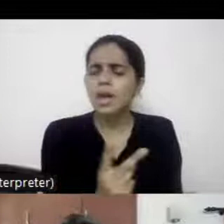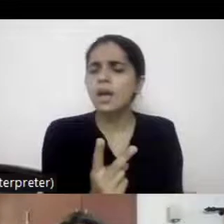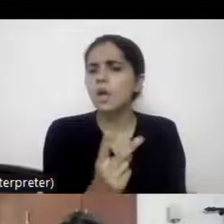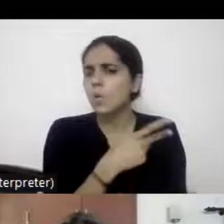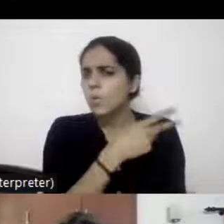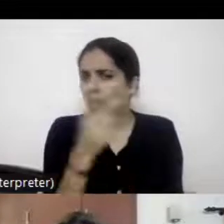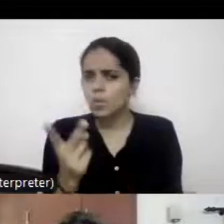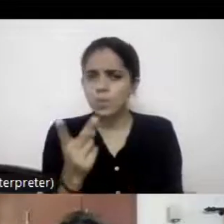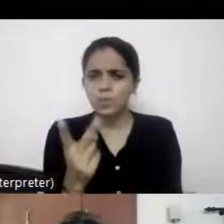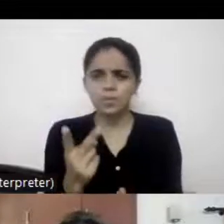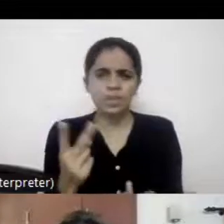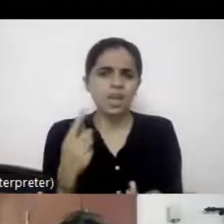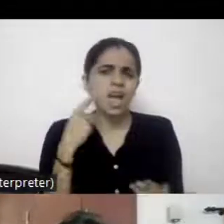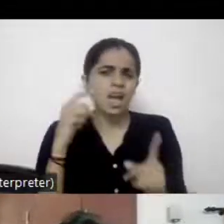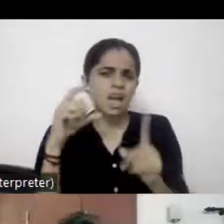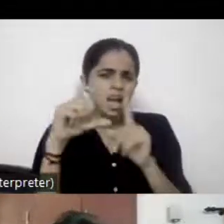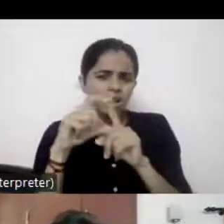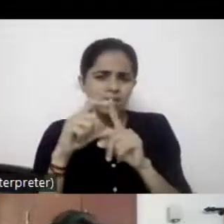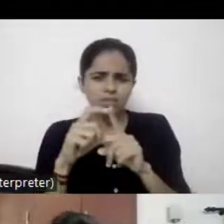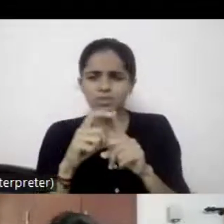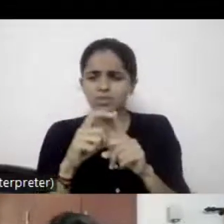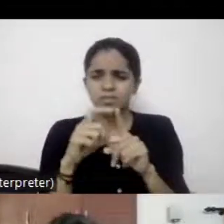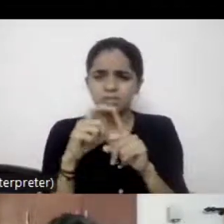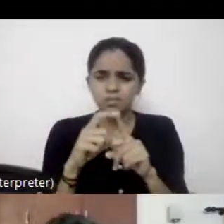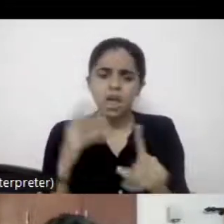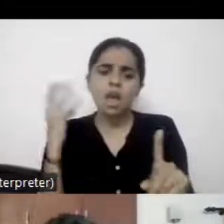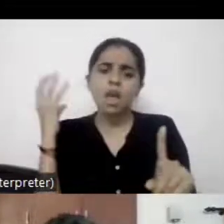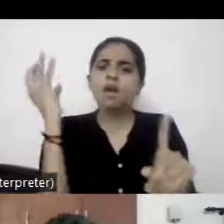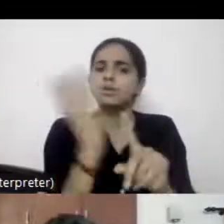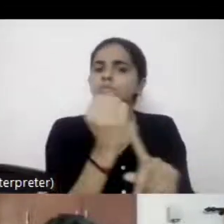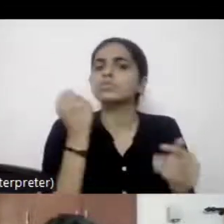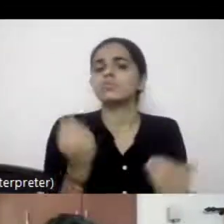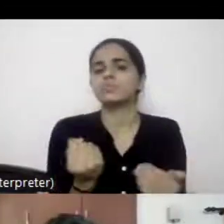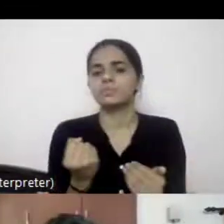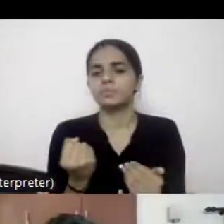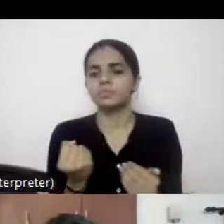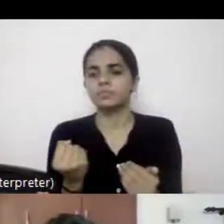the ideal in terms of which is achievable?